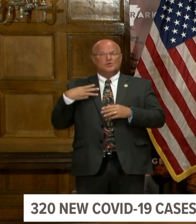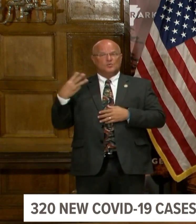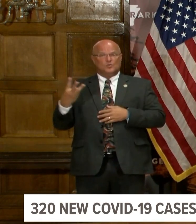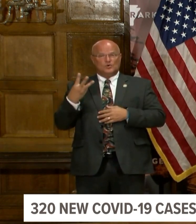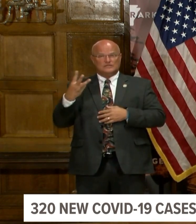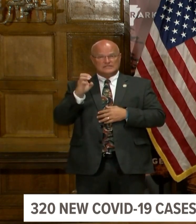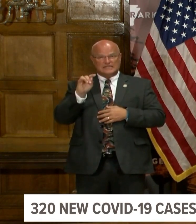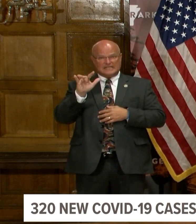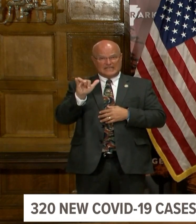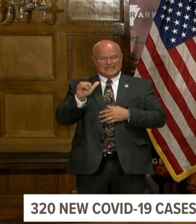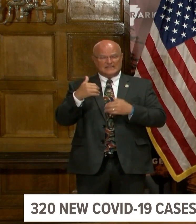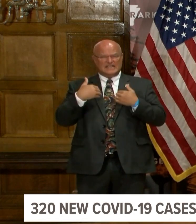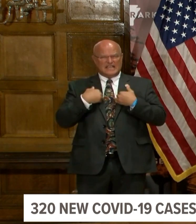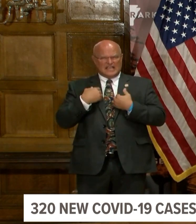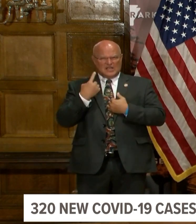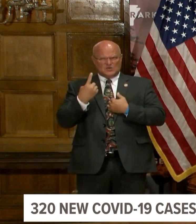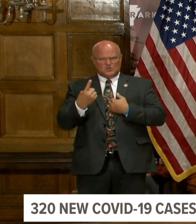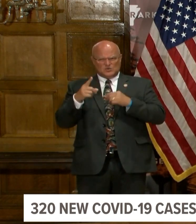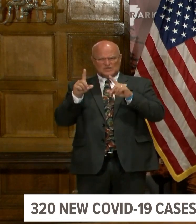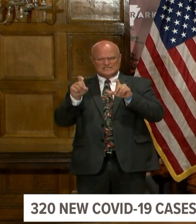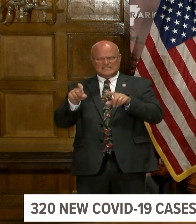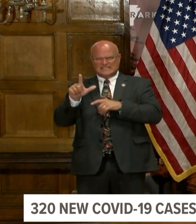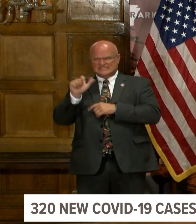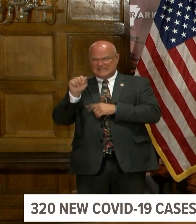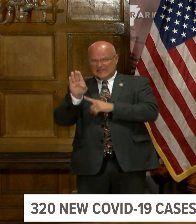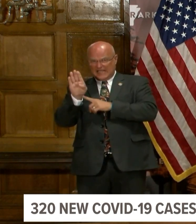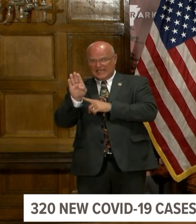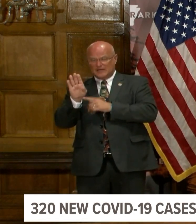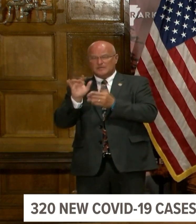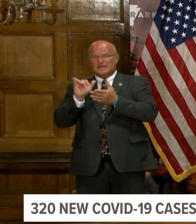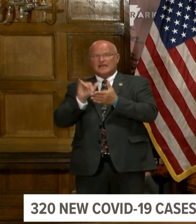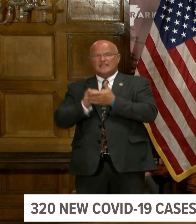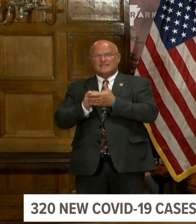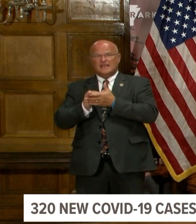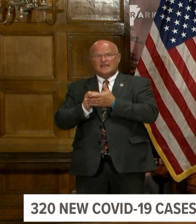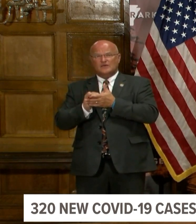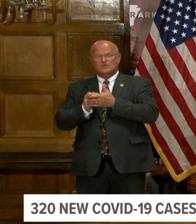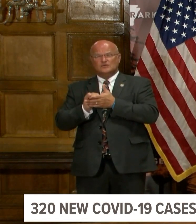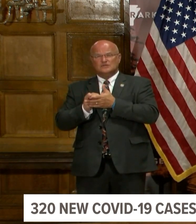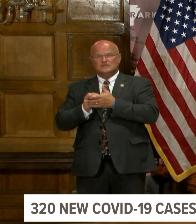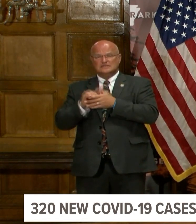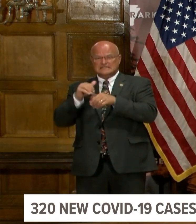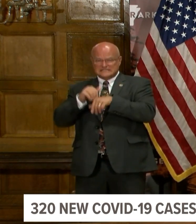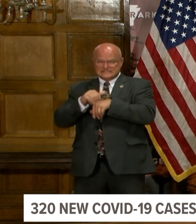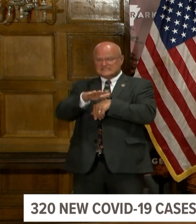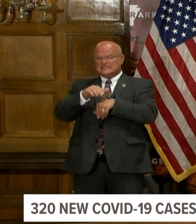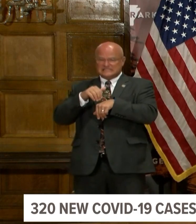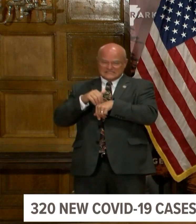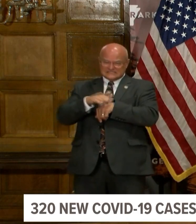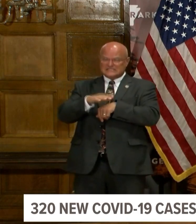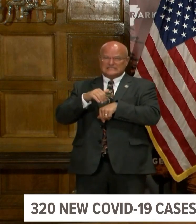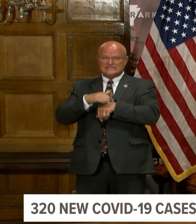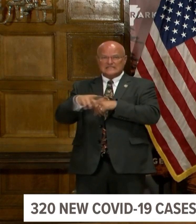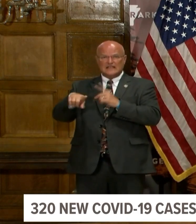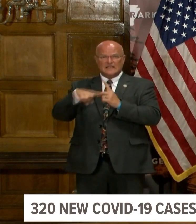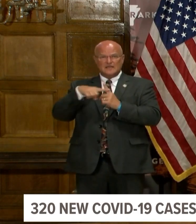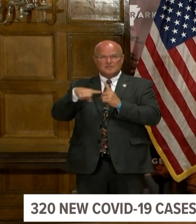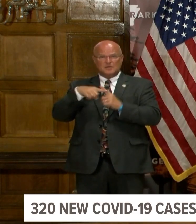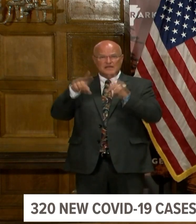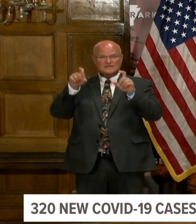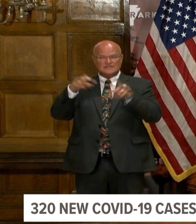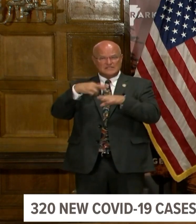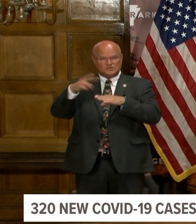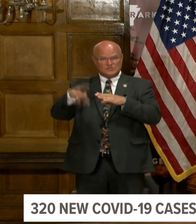Washington County, there was one test laboratory that was sending in the positive